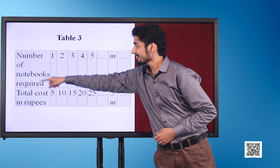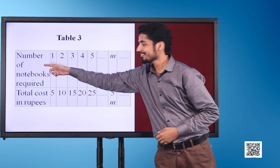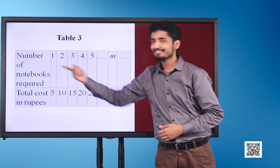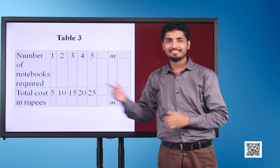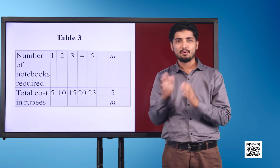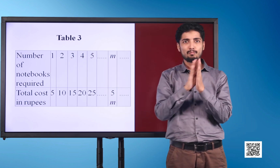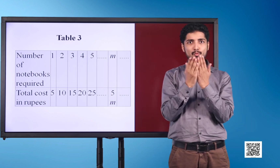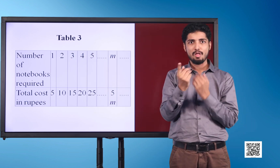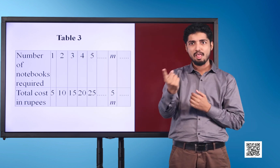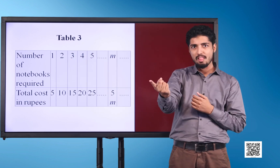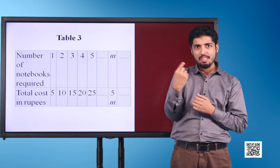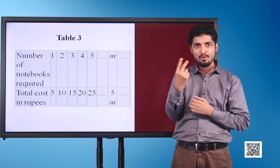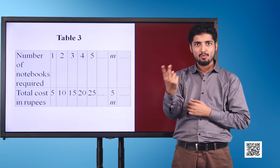3. Number of notebooks required.